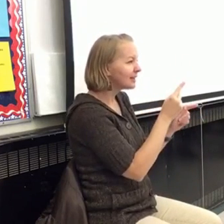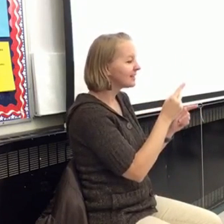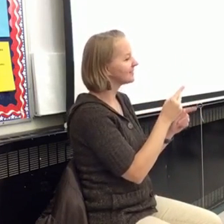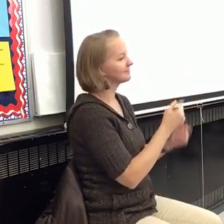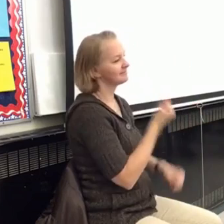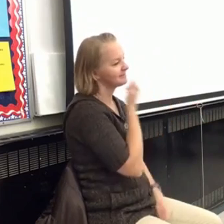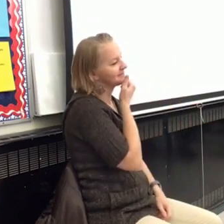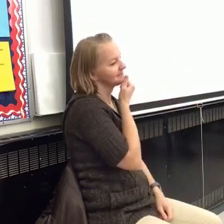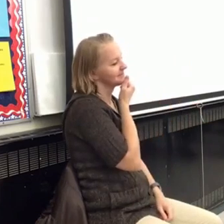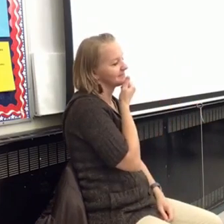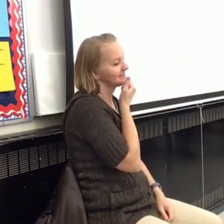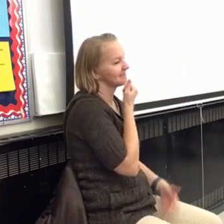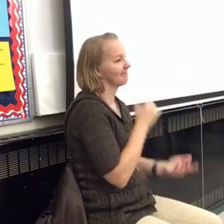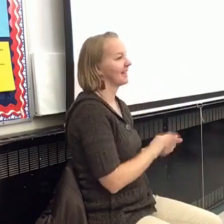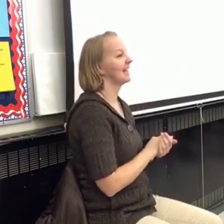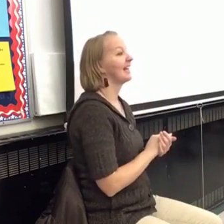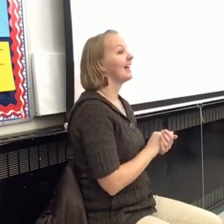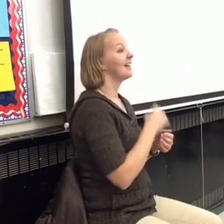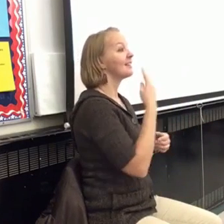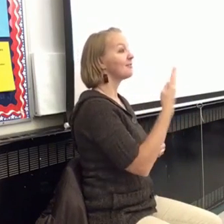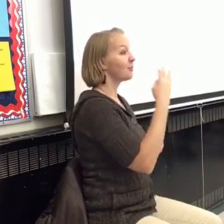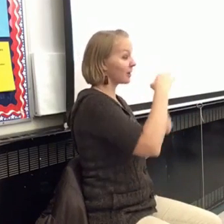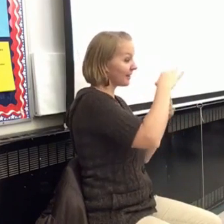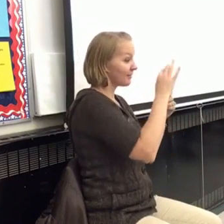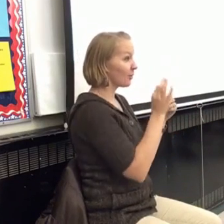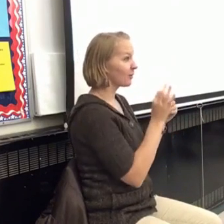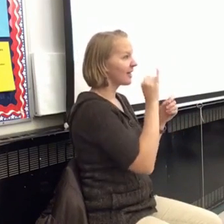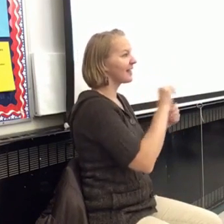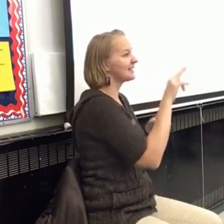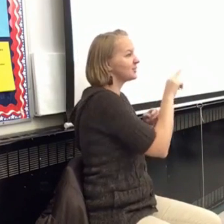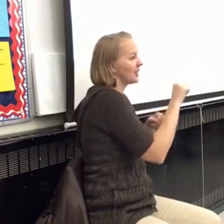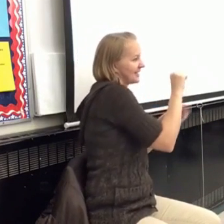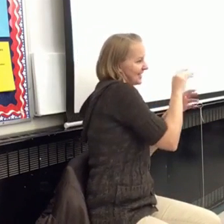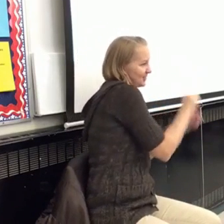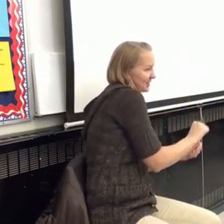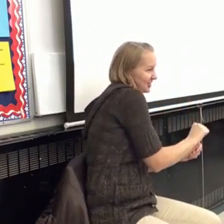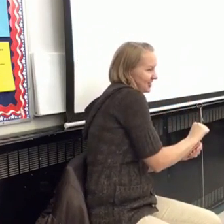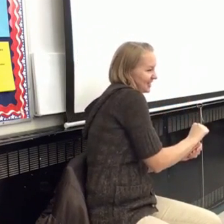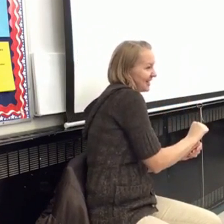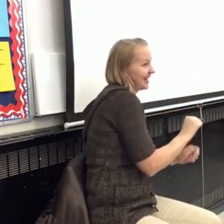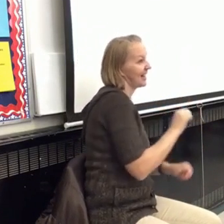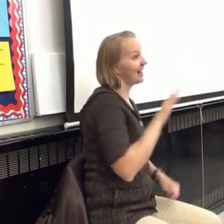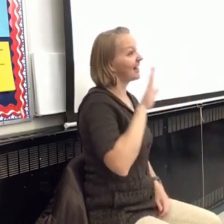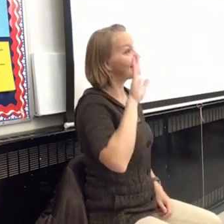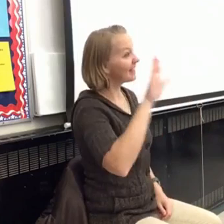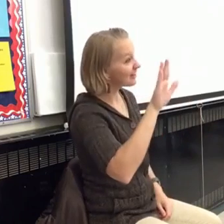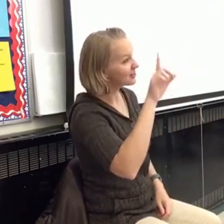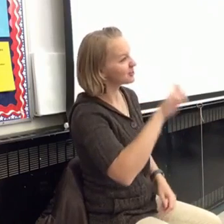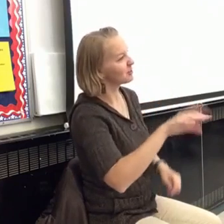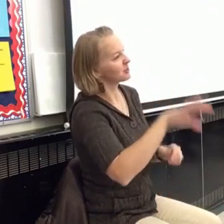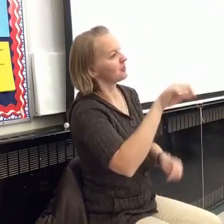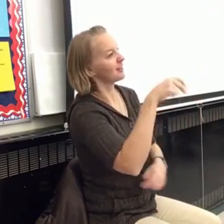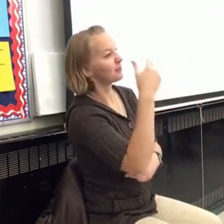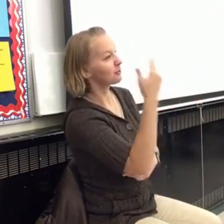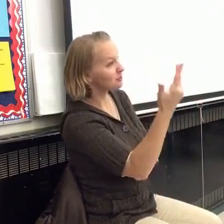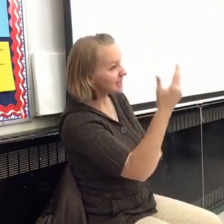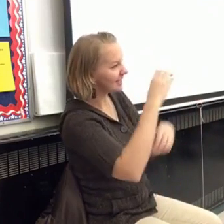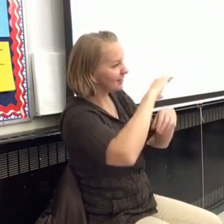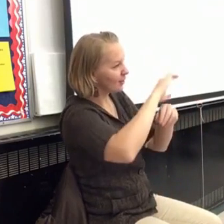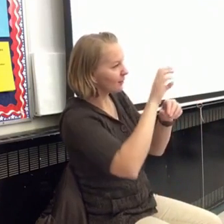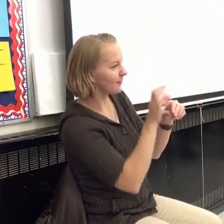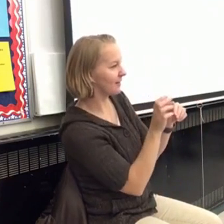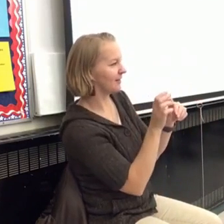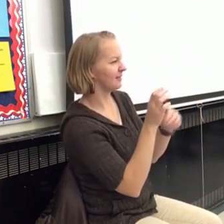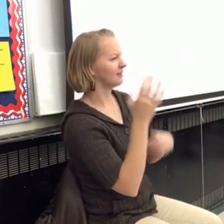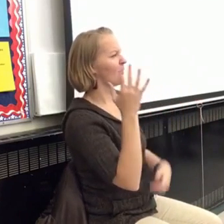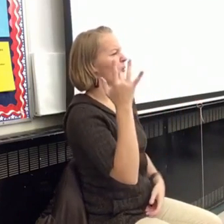Wrong. It was actually, the 4-leaf clover thing is a United States tradition. It is actually that you're supposed to find a 3-leaf clover.